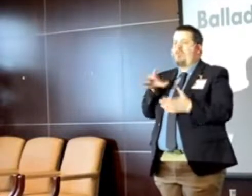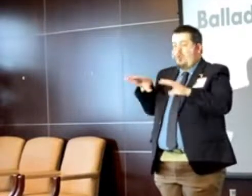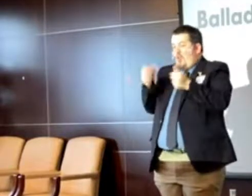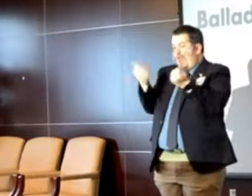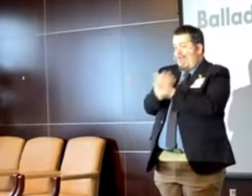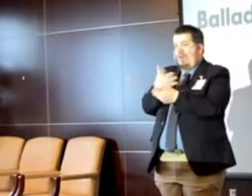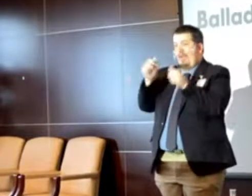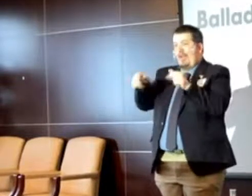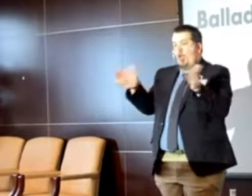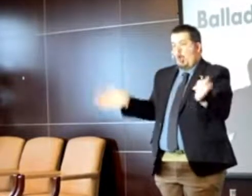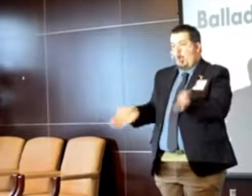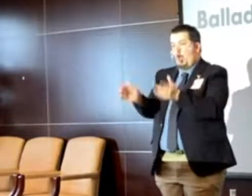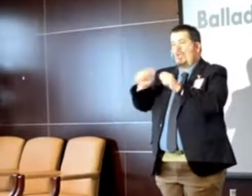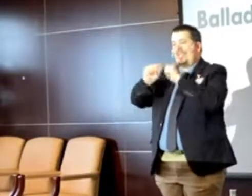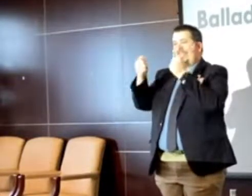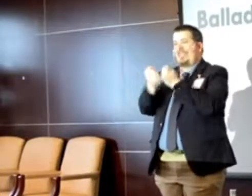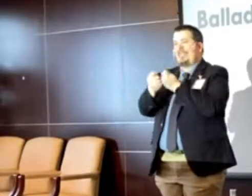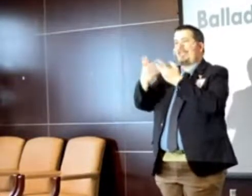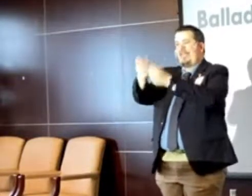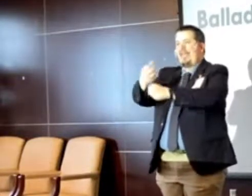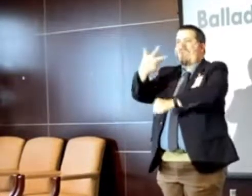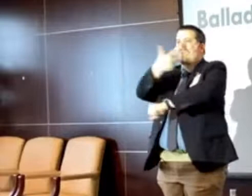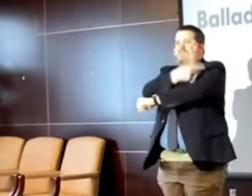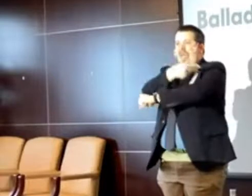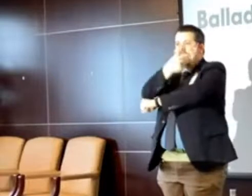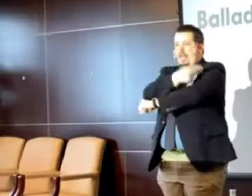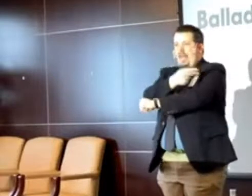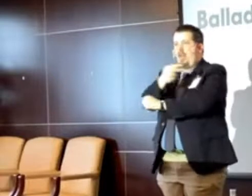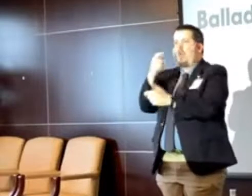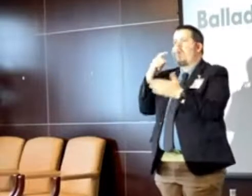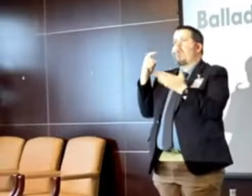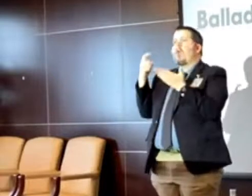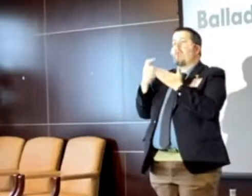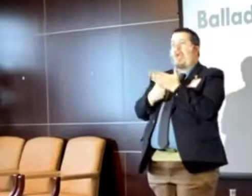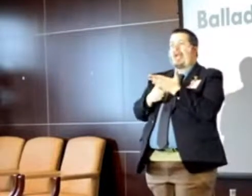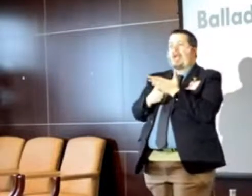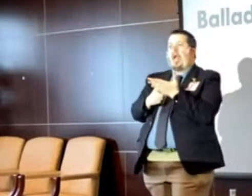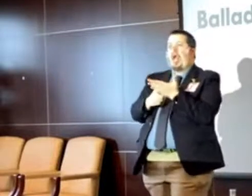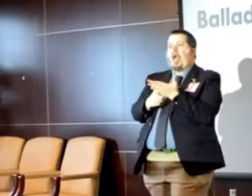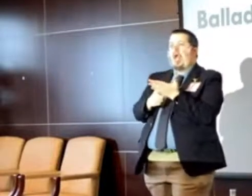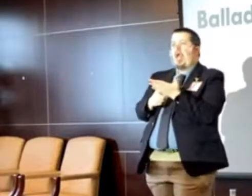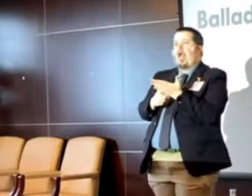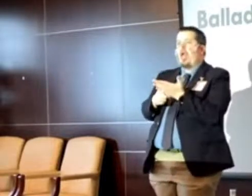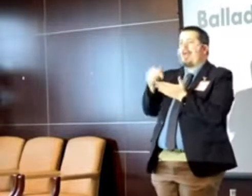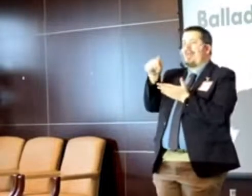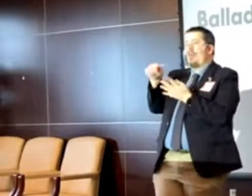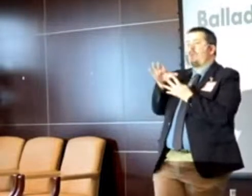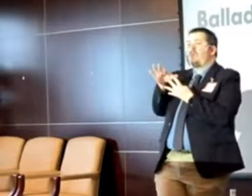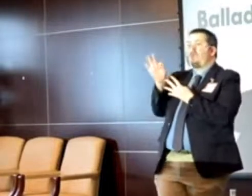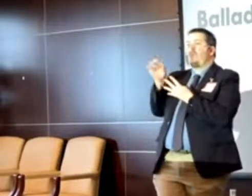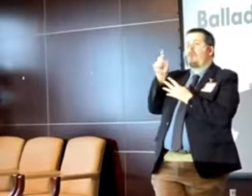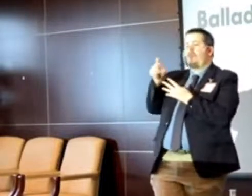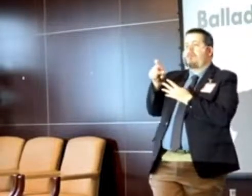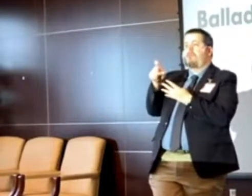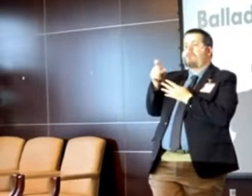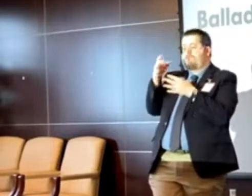everything we can to encourage our team members to get vaccinated, recognizing that that this is a choice they have to